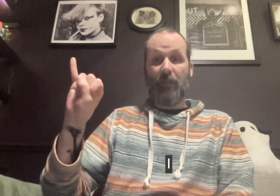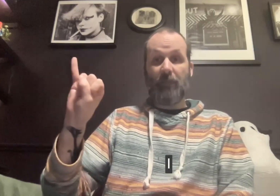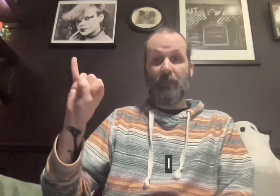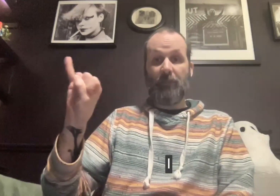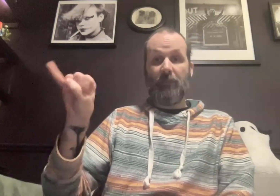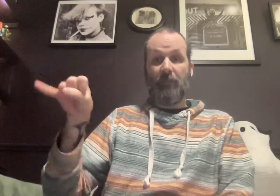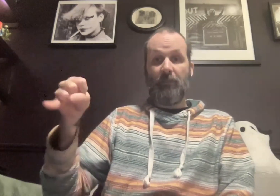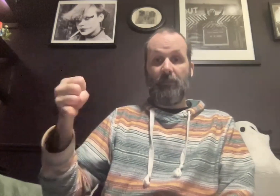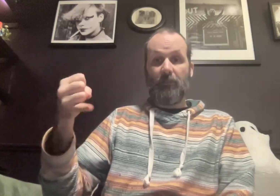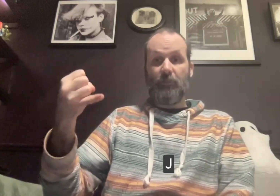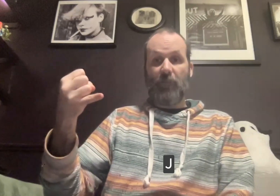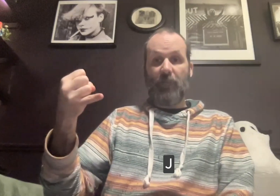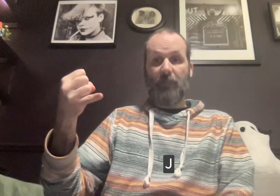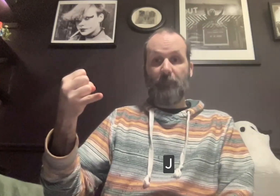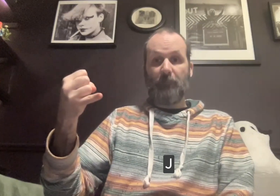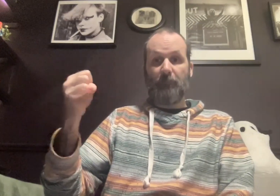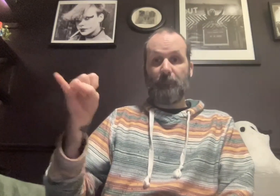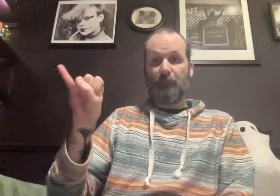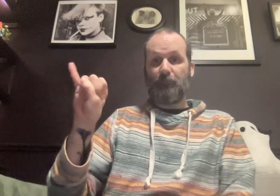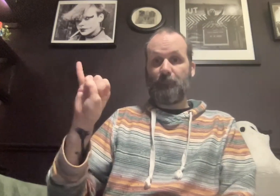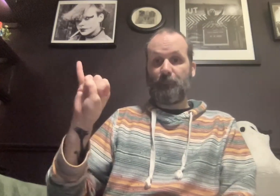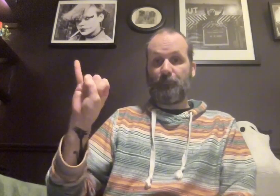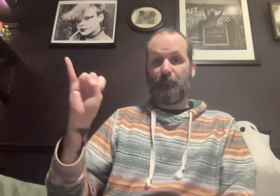I, J.